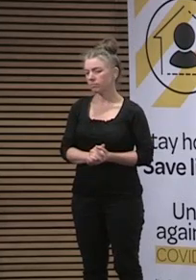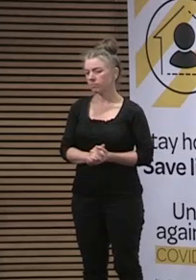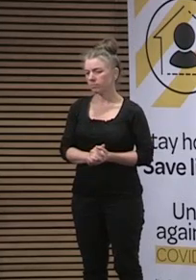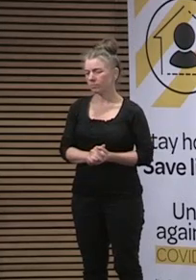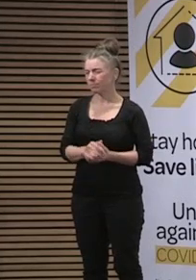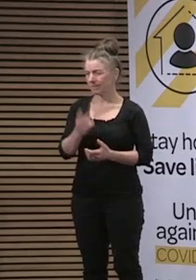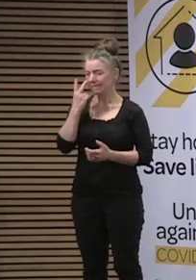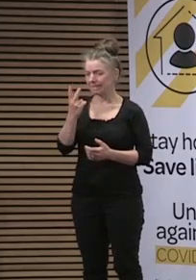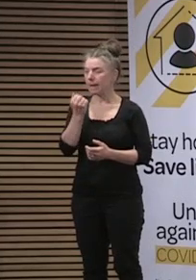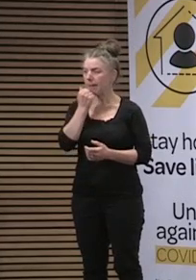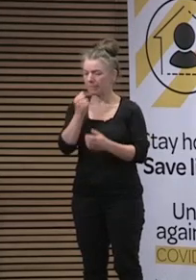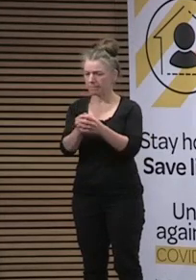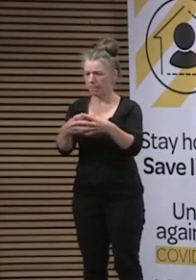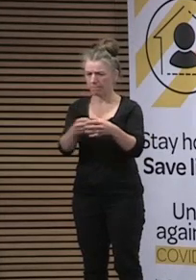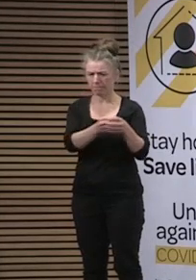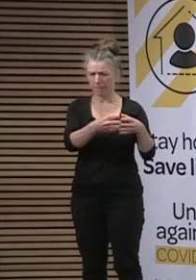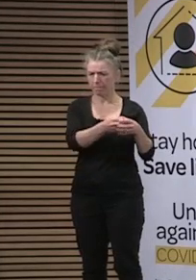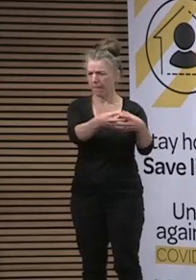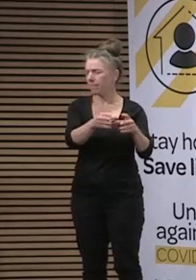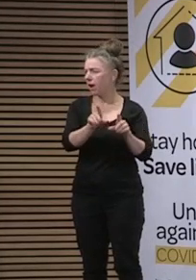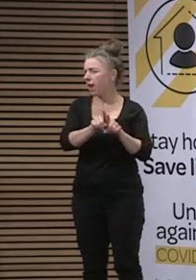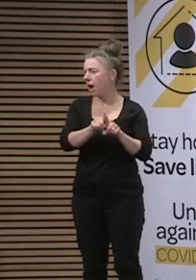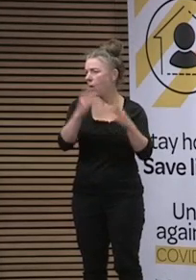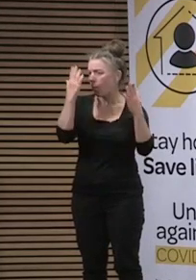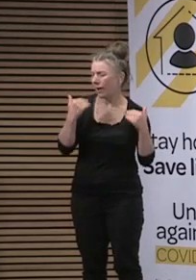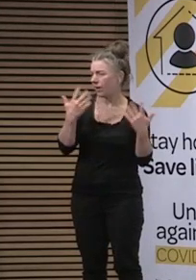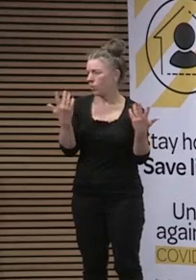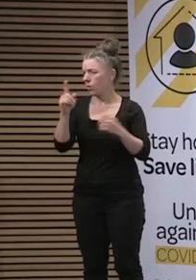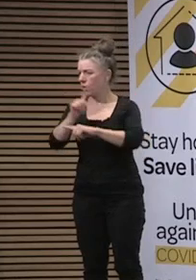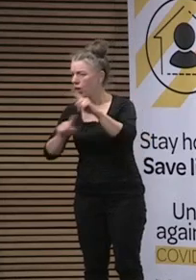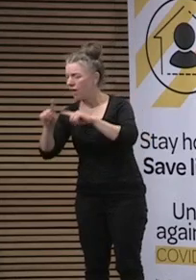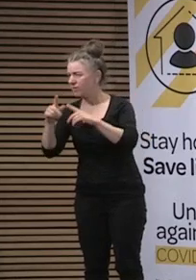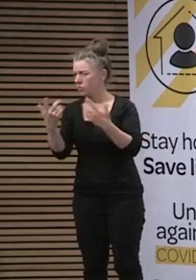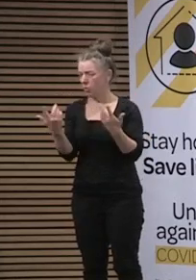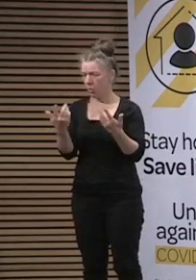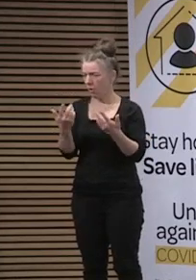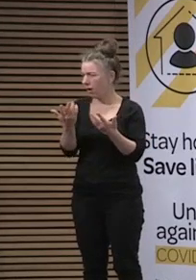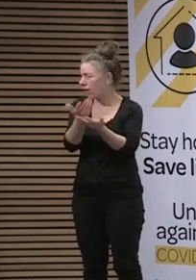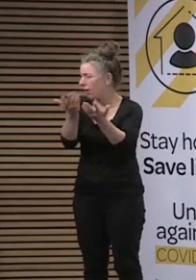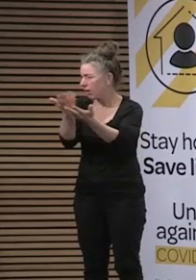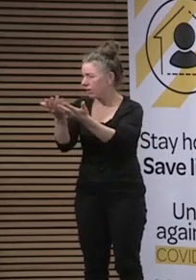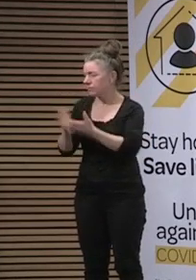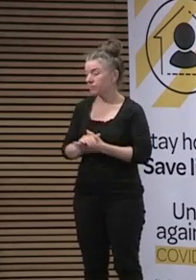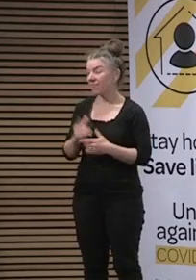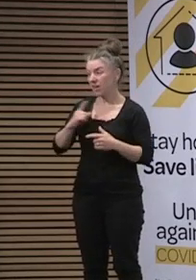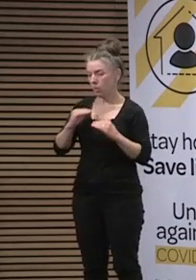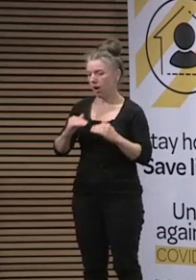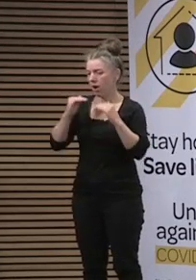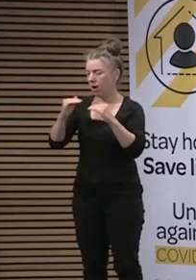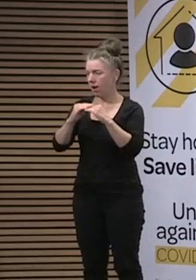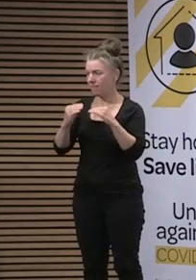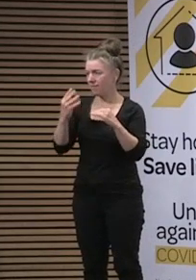the place, and that's why, you know, that's the thing about Alert Level 4, is it's predicated on there is either a